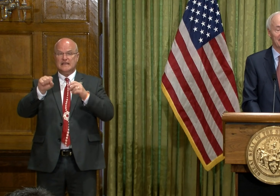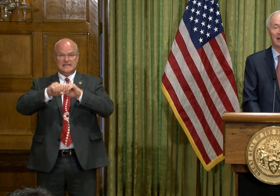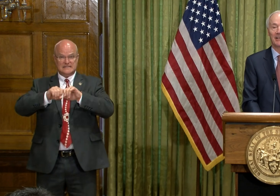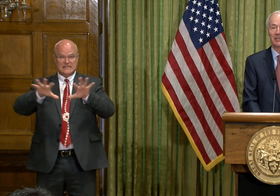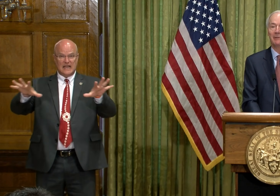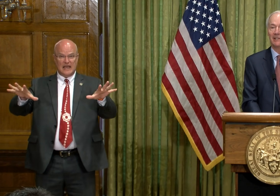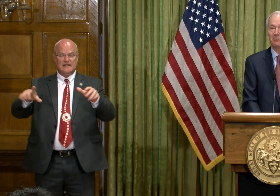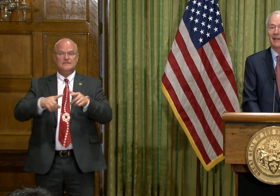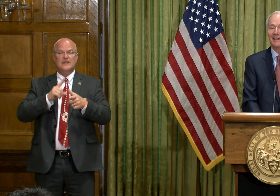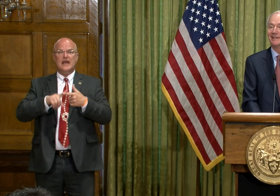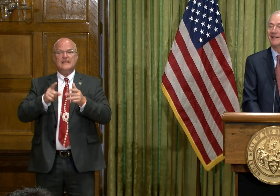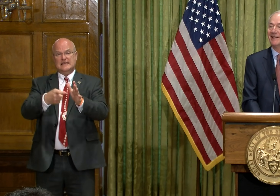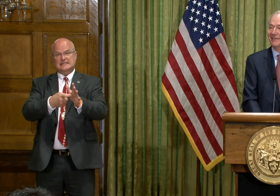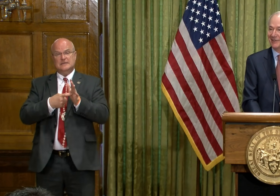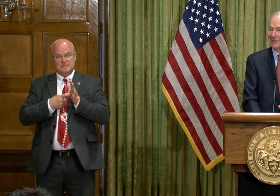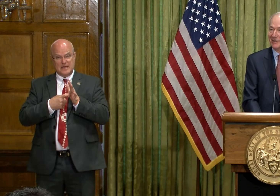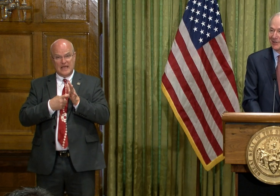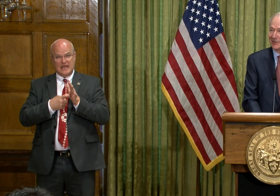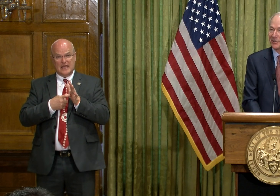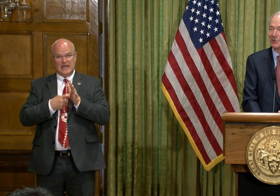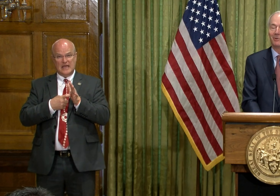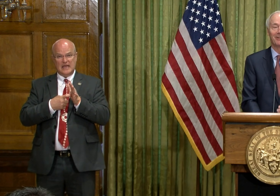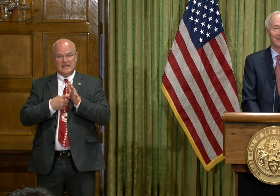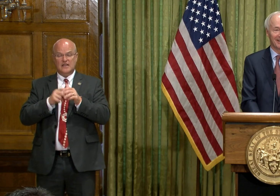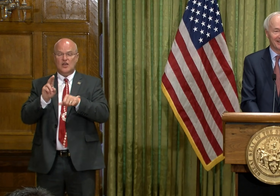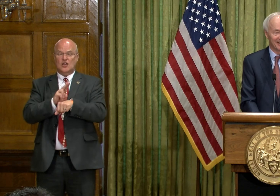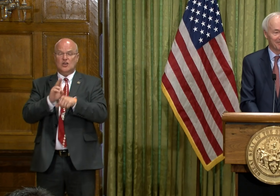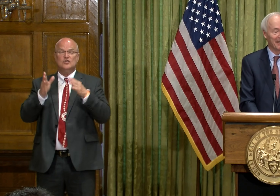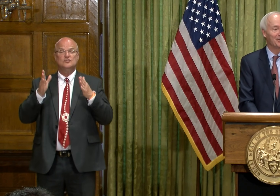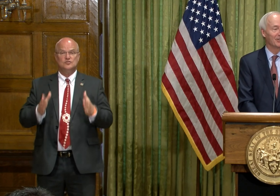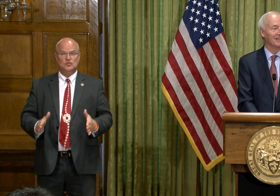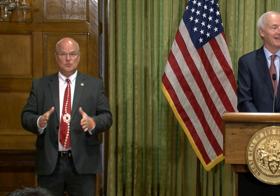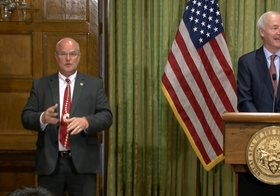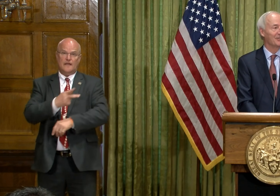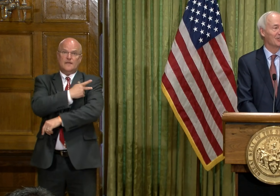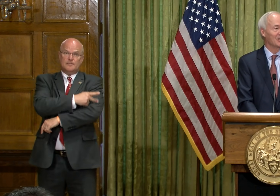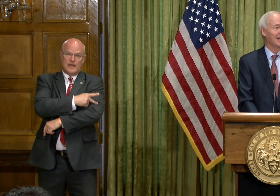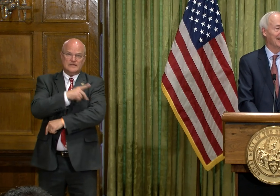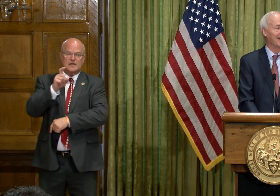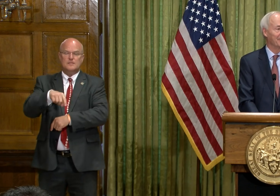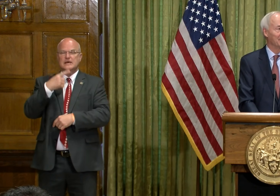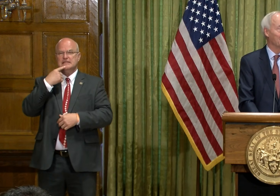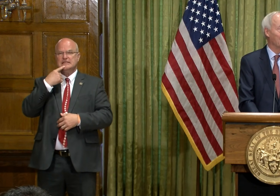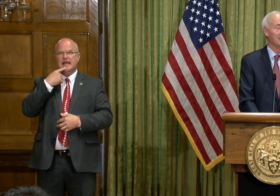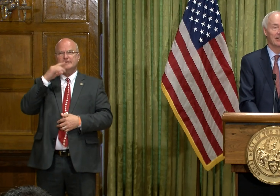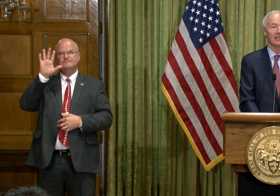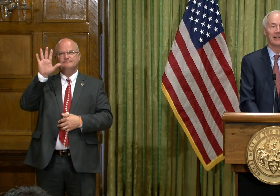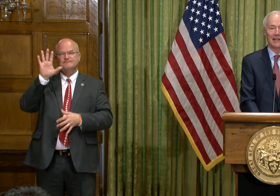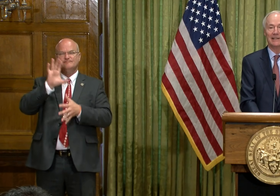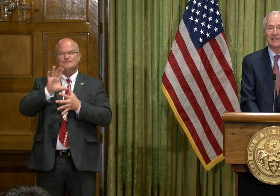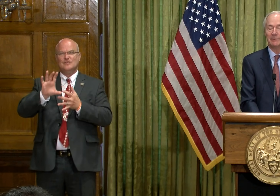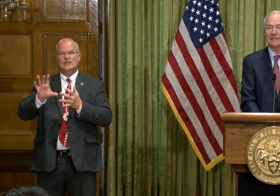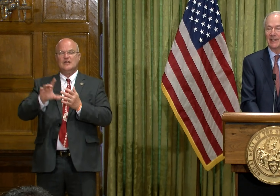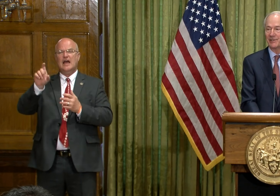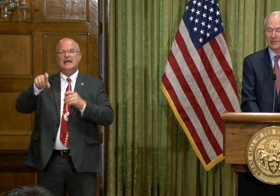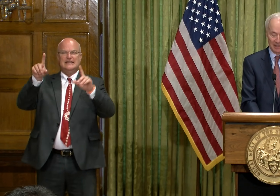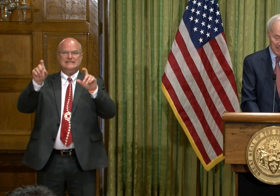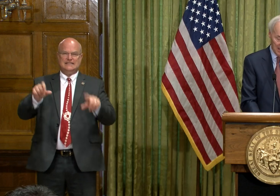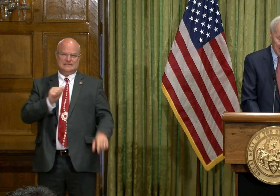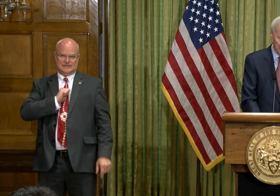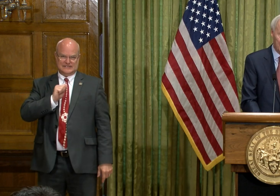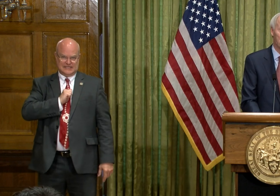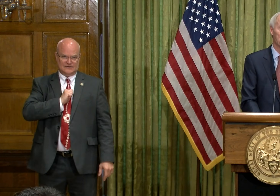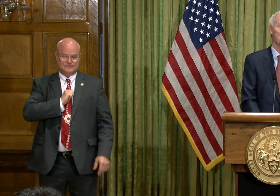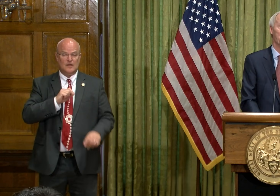then secondly, there has to be a demand. The consumer, the patient, has to say, I fit the criteria and I need to be